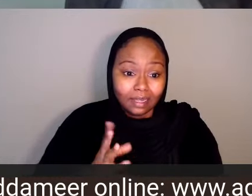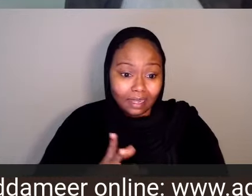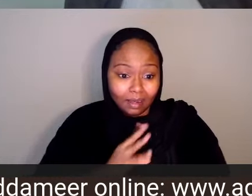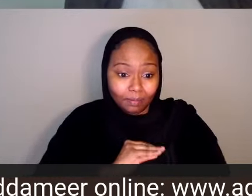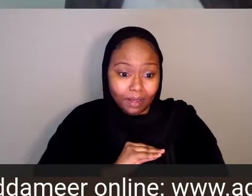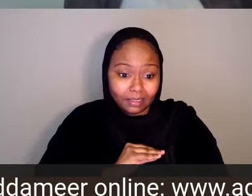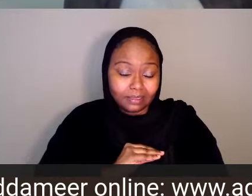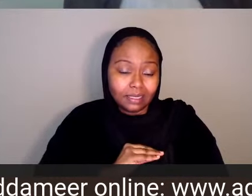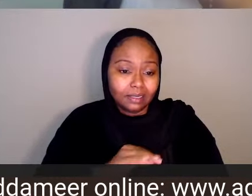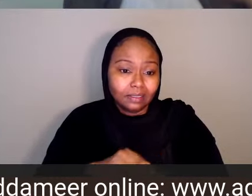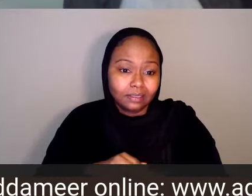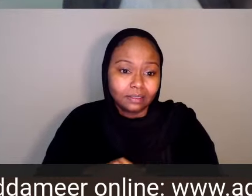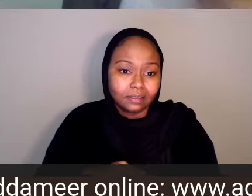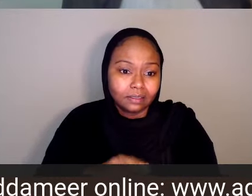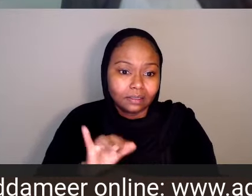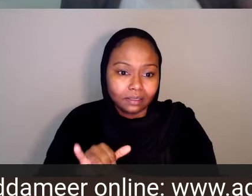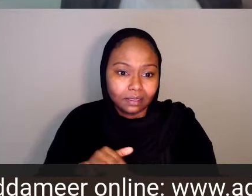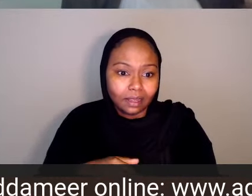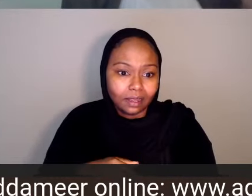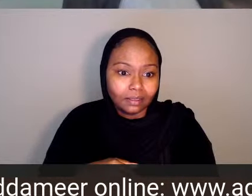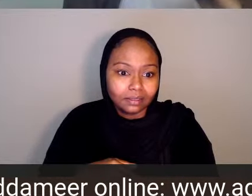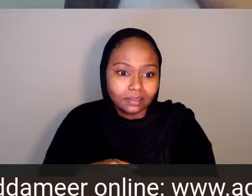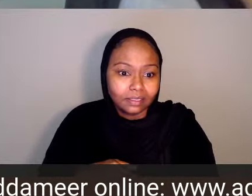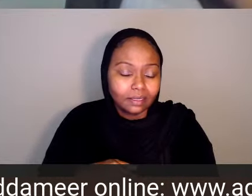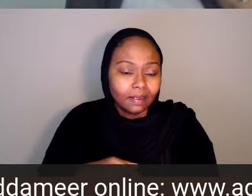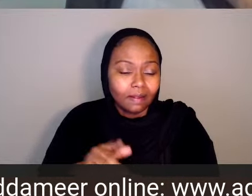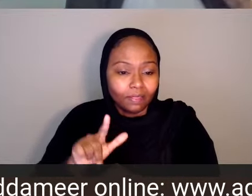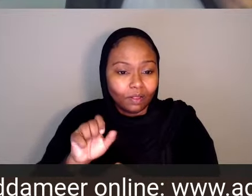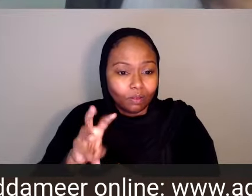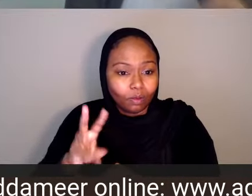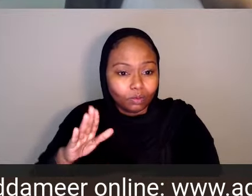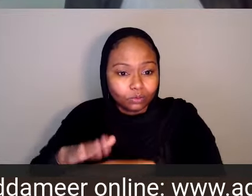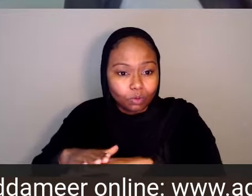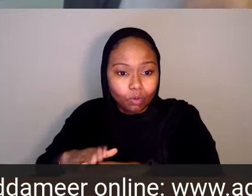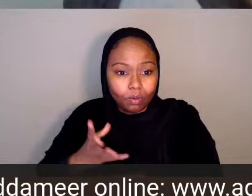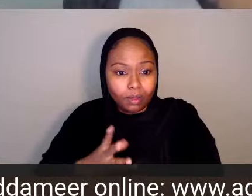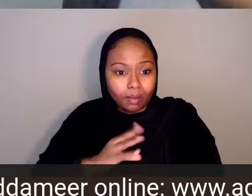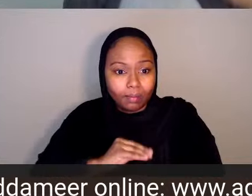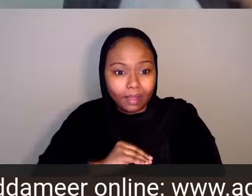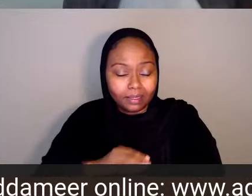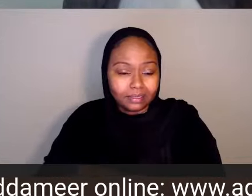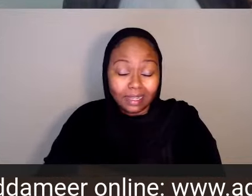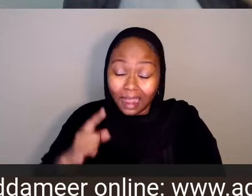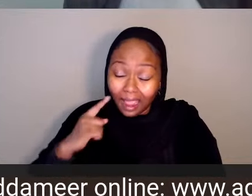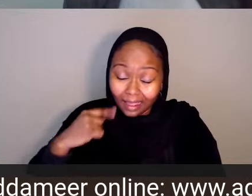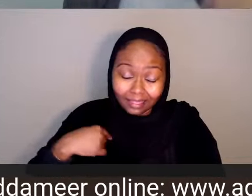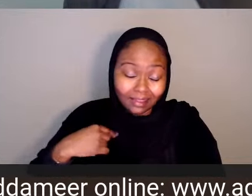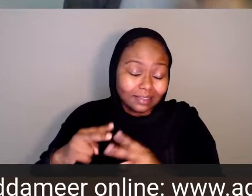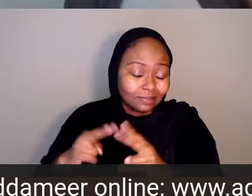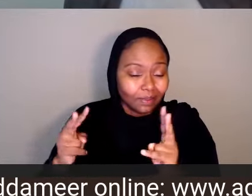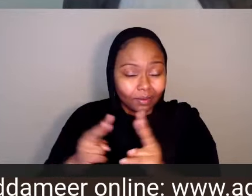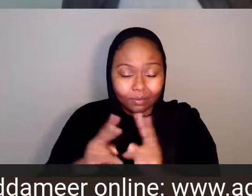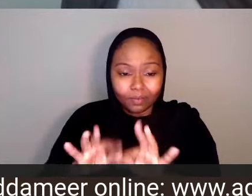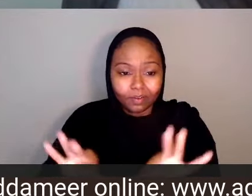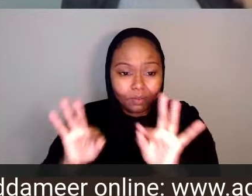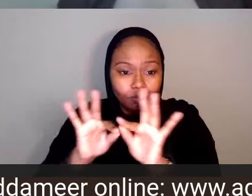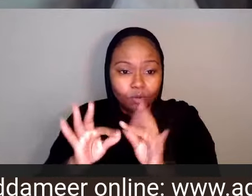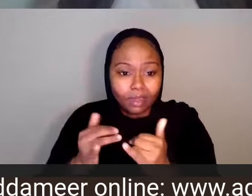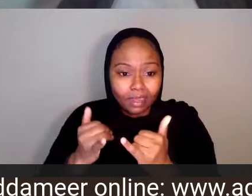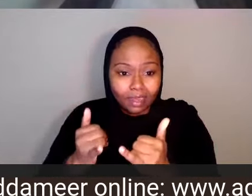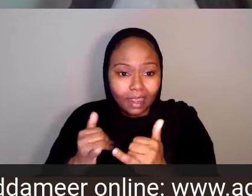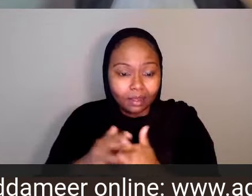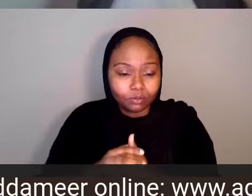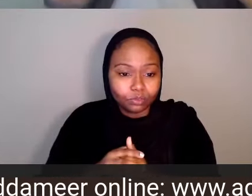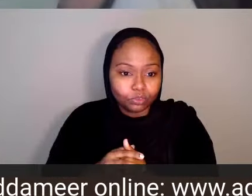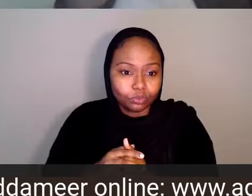context as the Russell Tribunal on Palestine. And I think it's very, very important now to bring